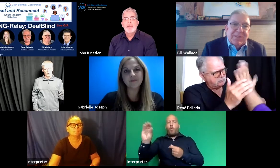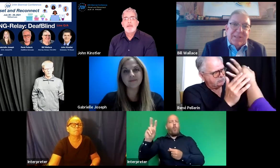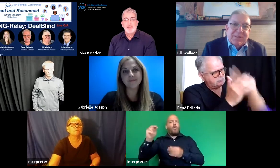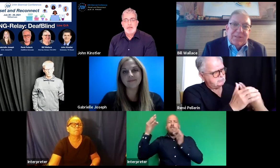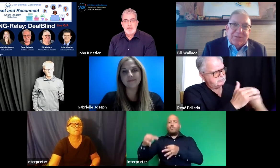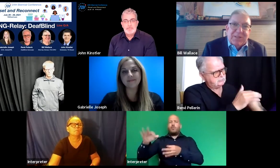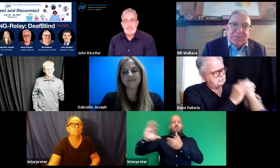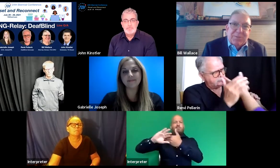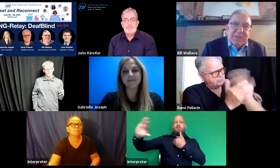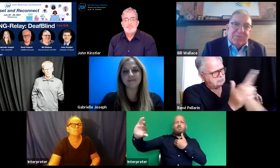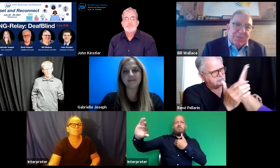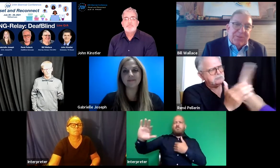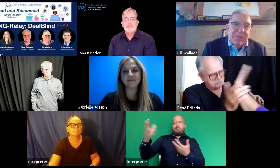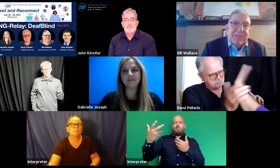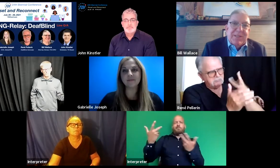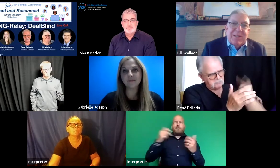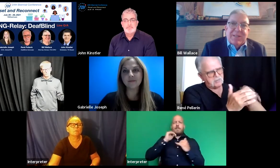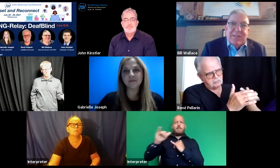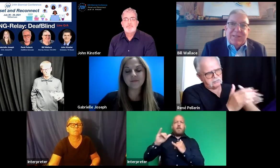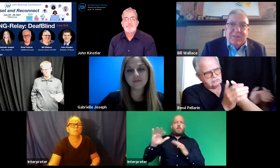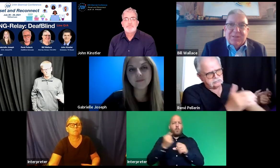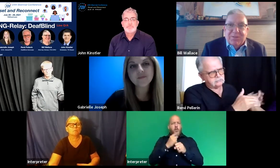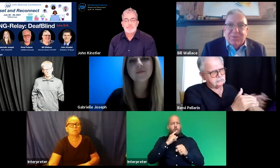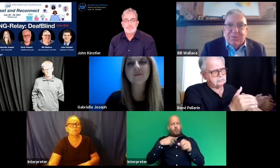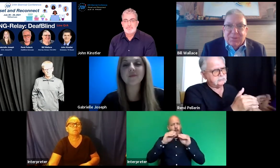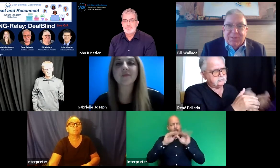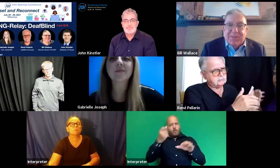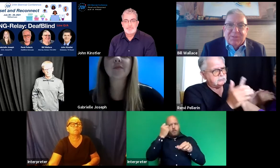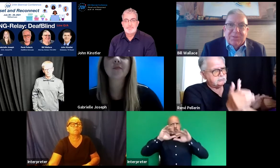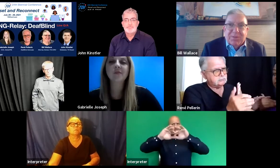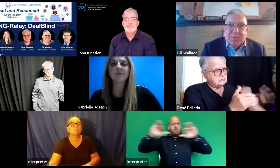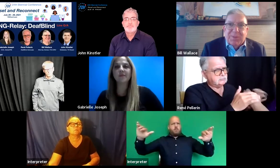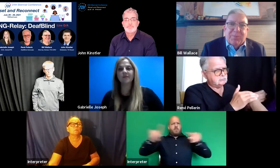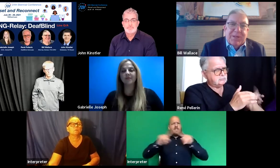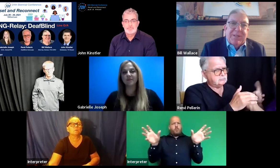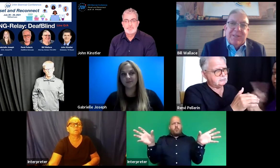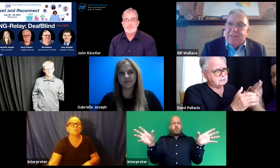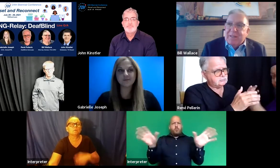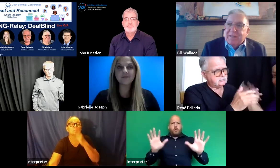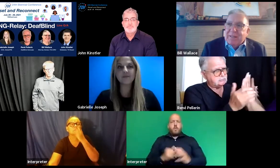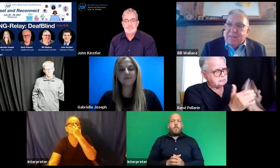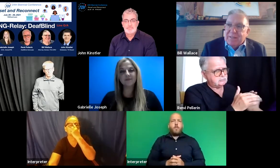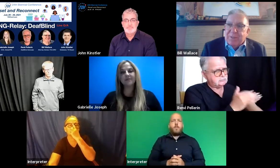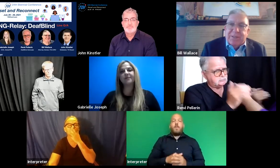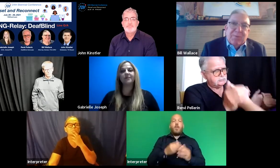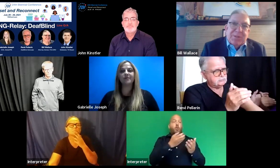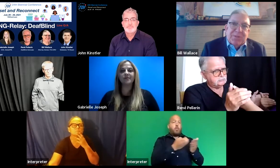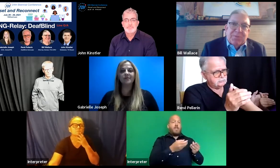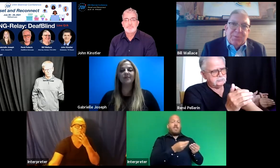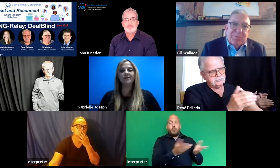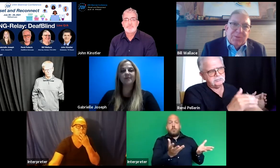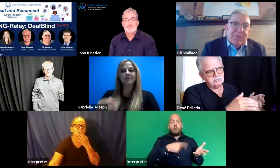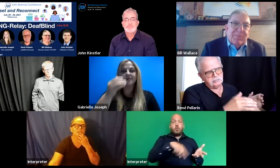So there's a big difference between the equipment that's distributed by the deafblind